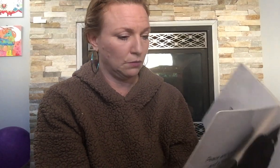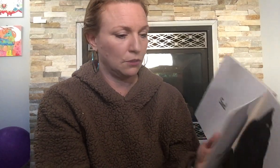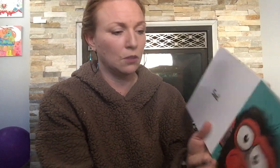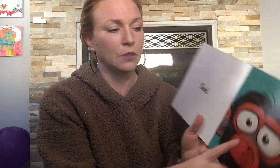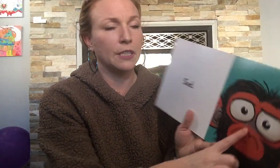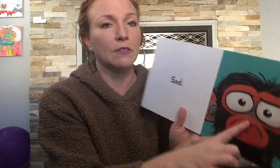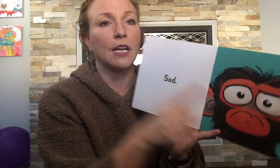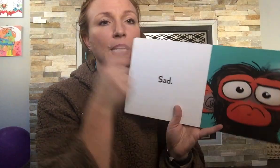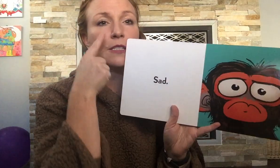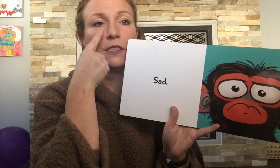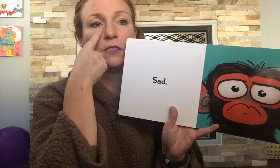Oh, he even has little